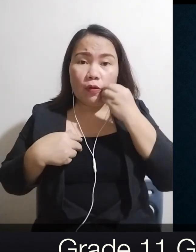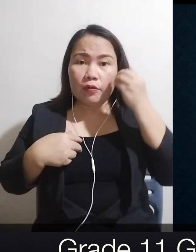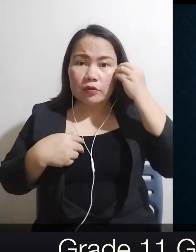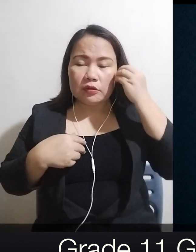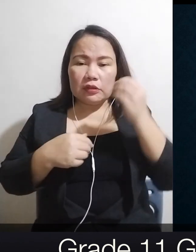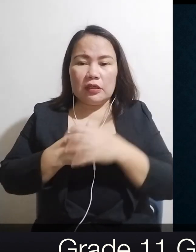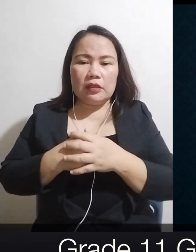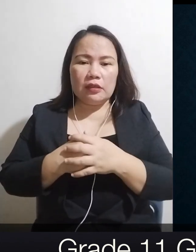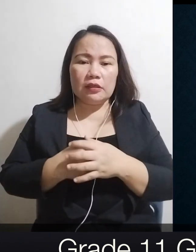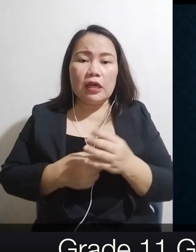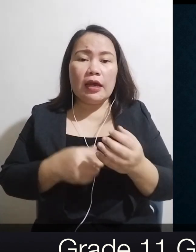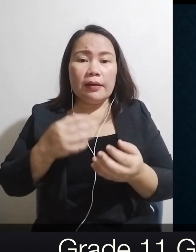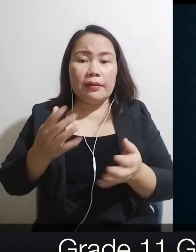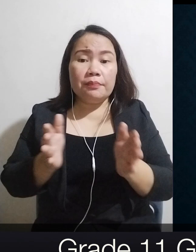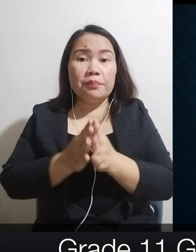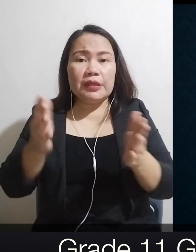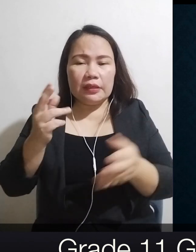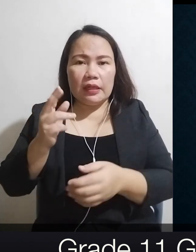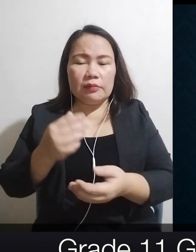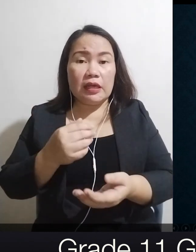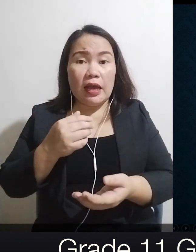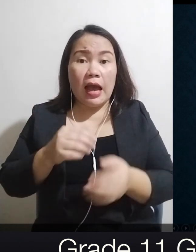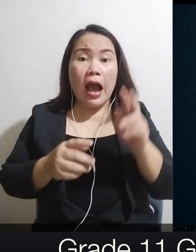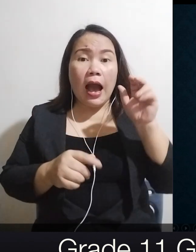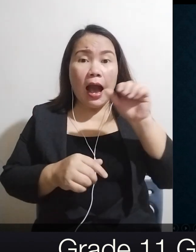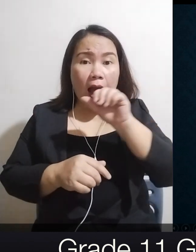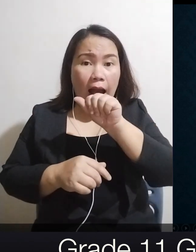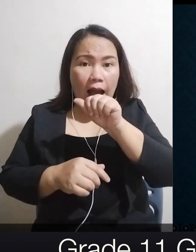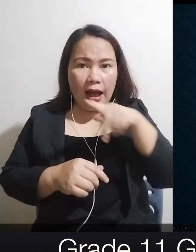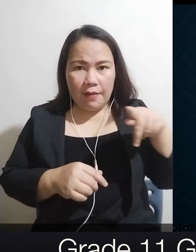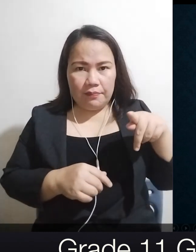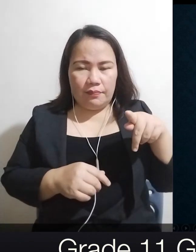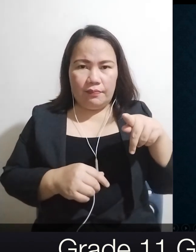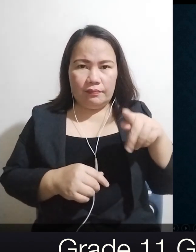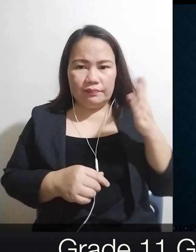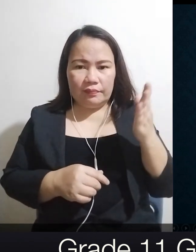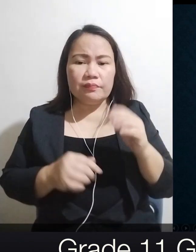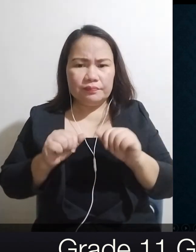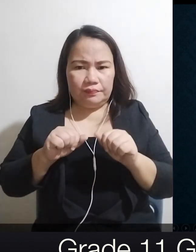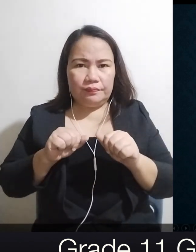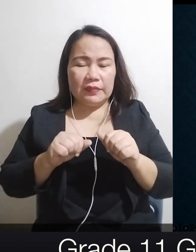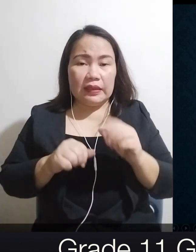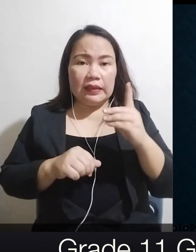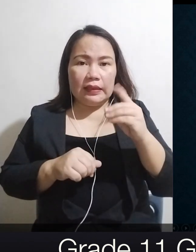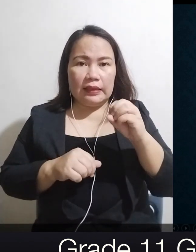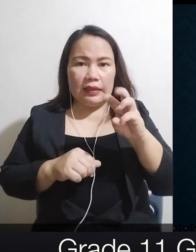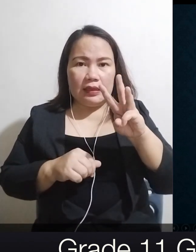na gagawin. So, ito ay malaking tulong sa inyo. So, ito yung maging itsura